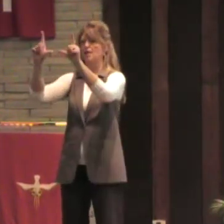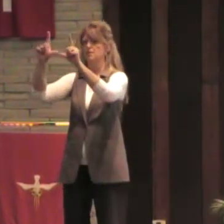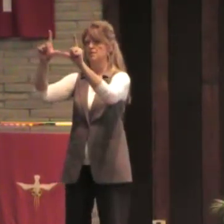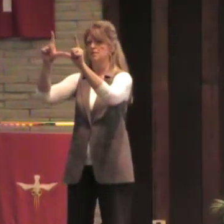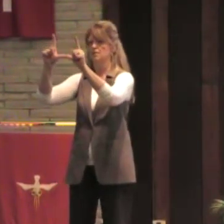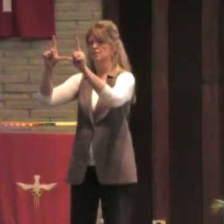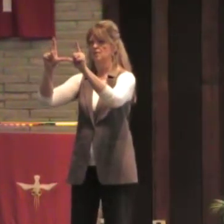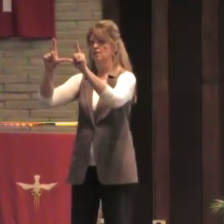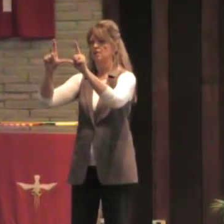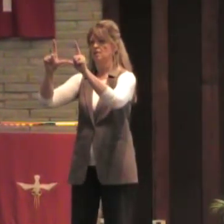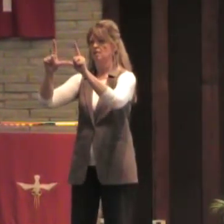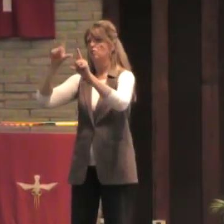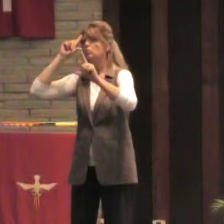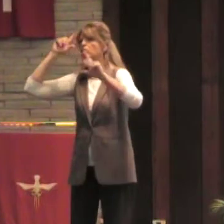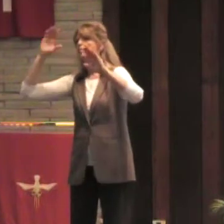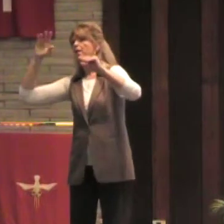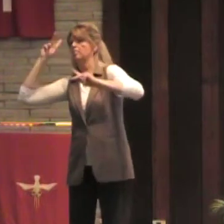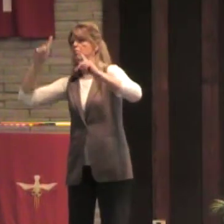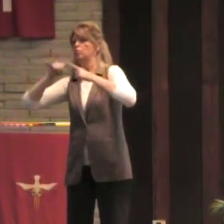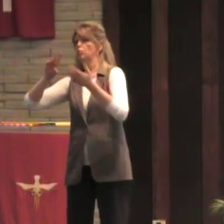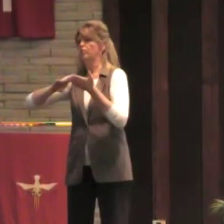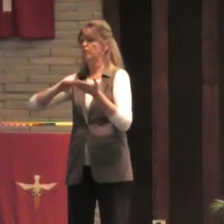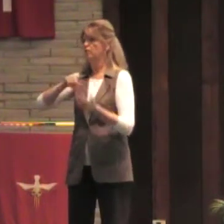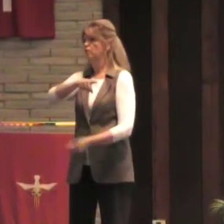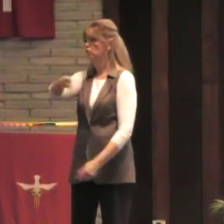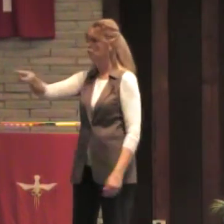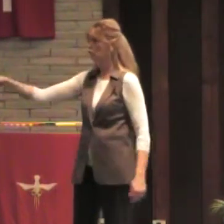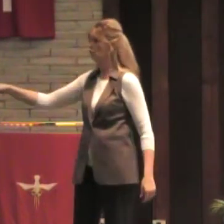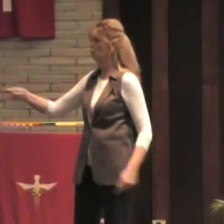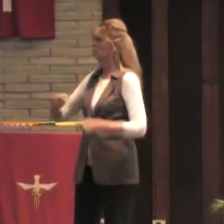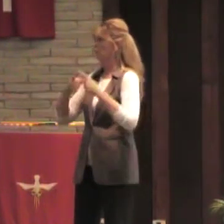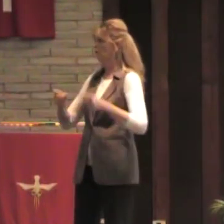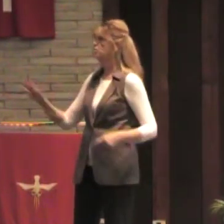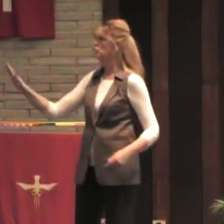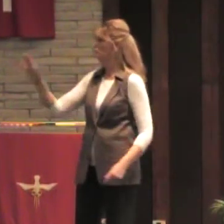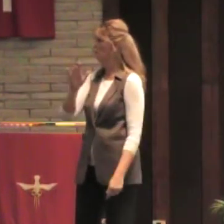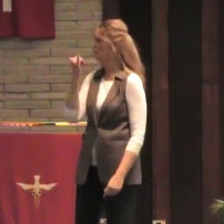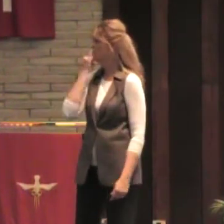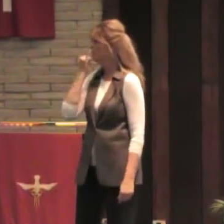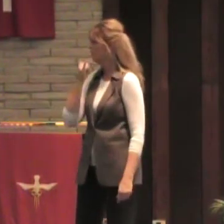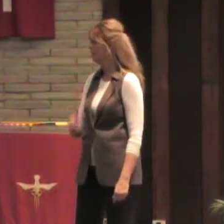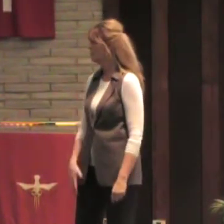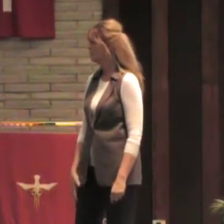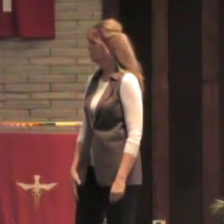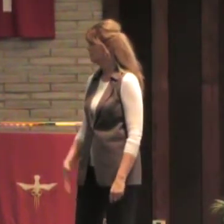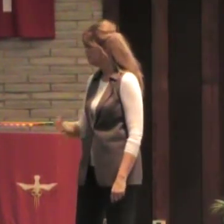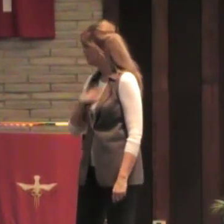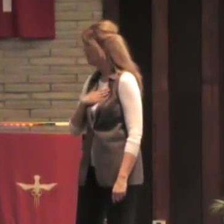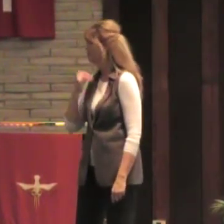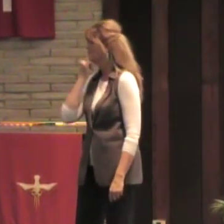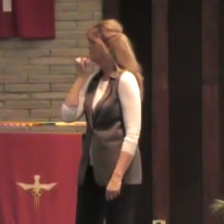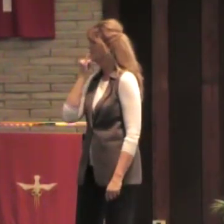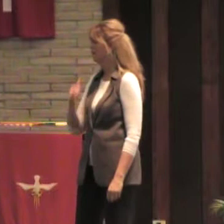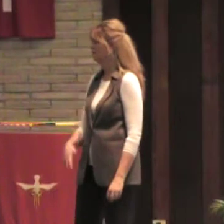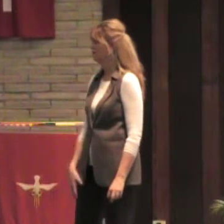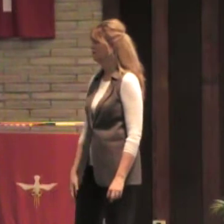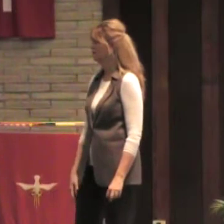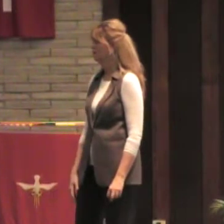Then you will have a license to expect people to forgive you from your mistakes and from